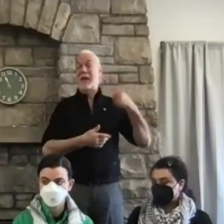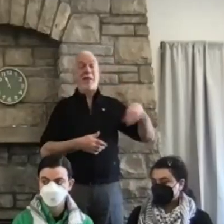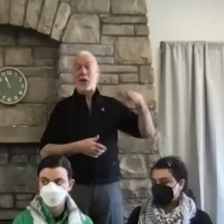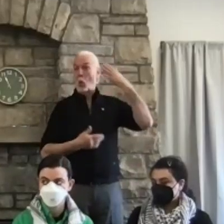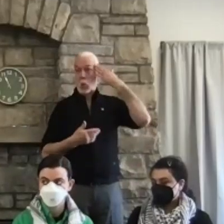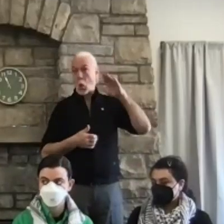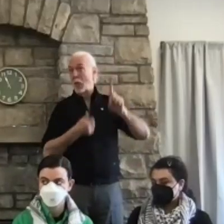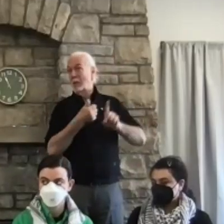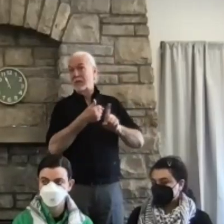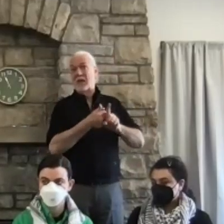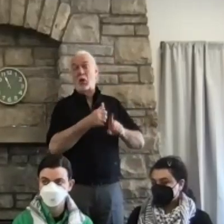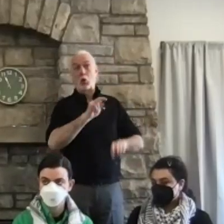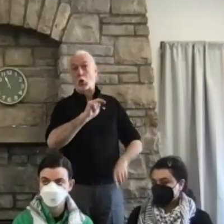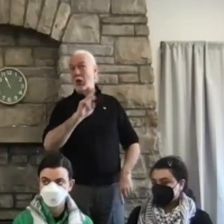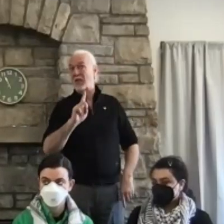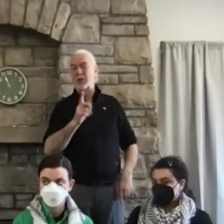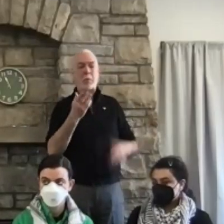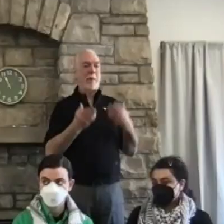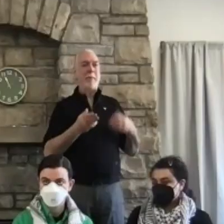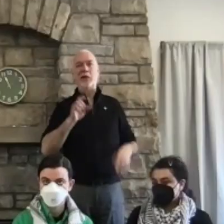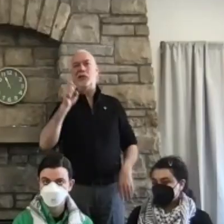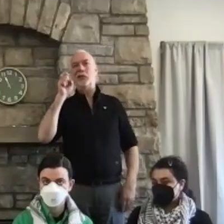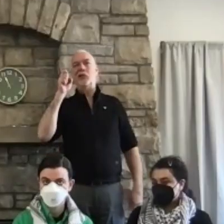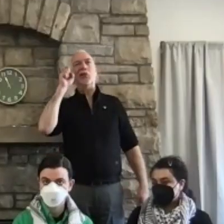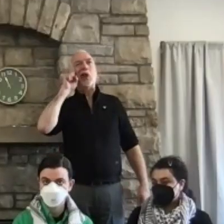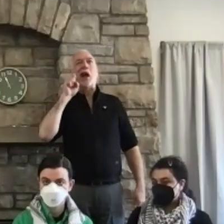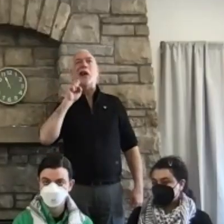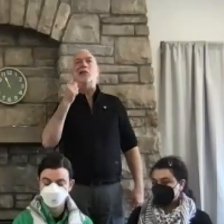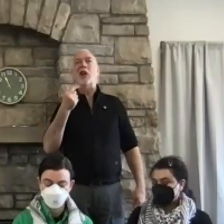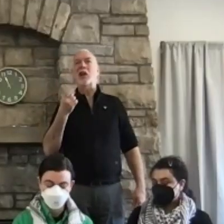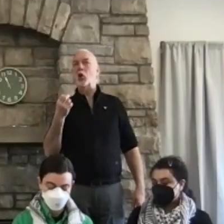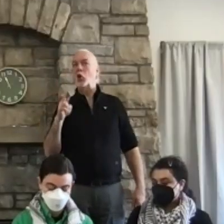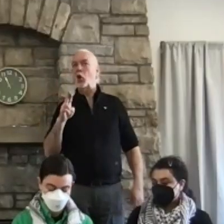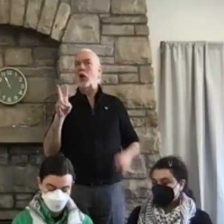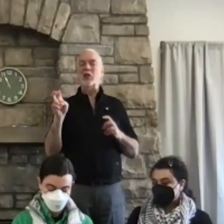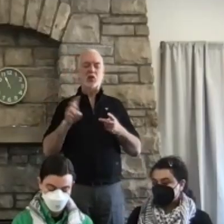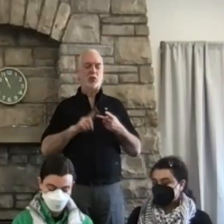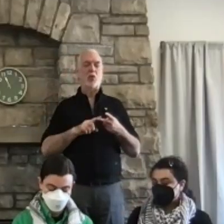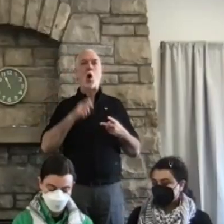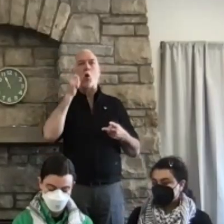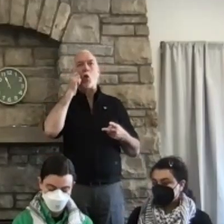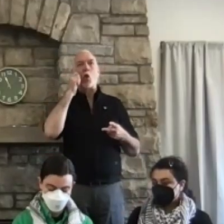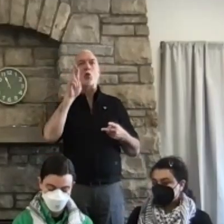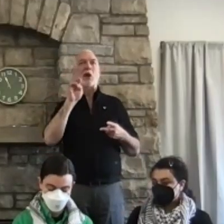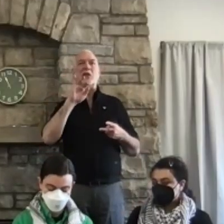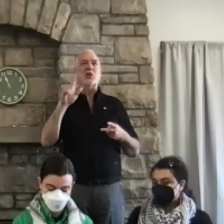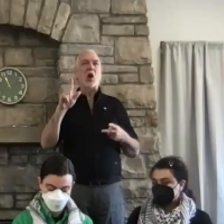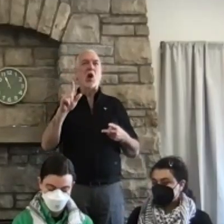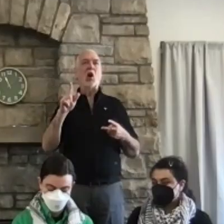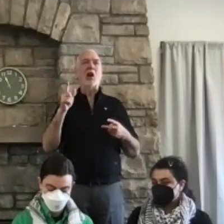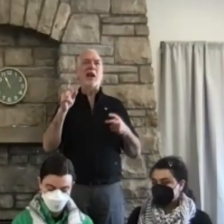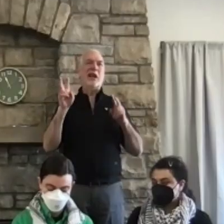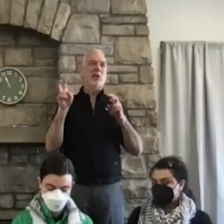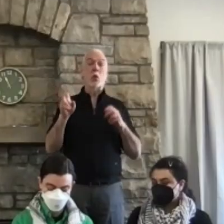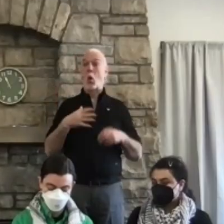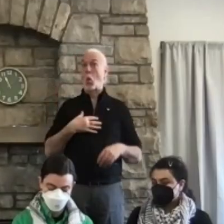of gender issues, because of racial issues. You know, white boys,